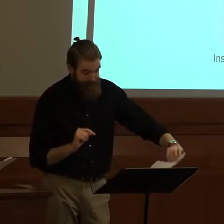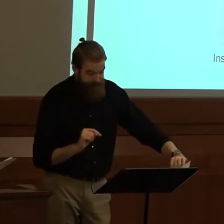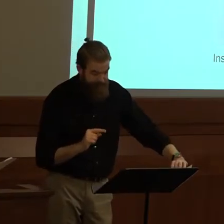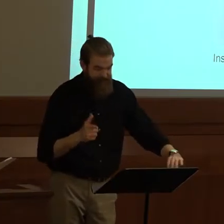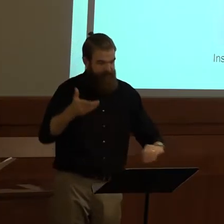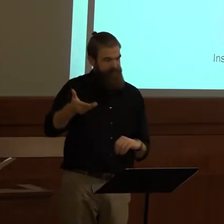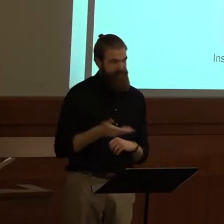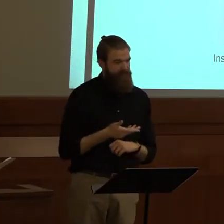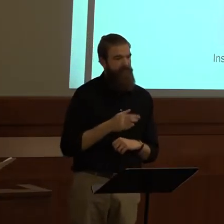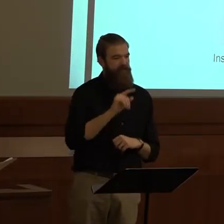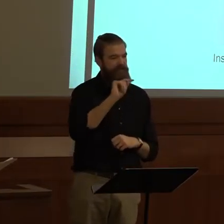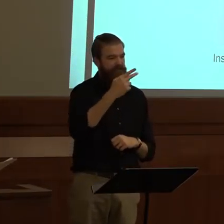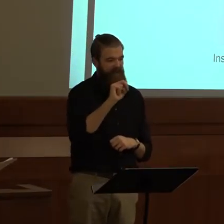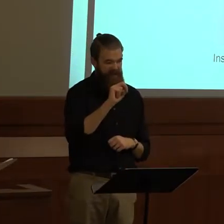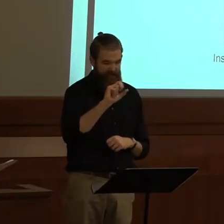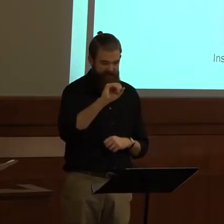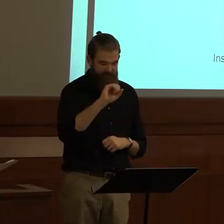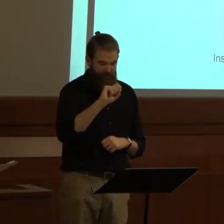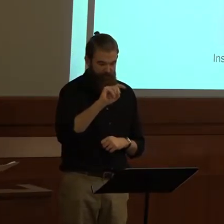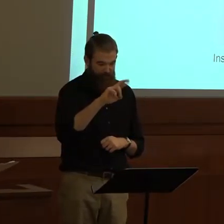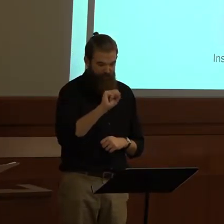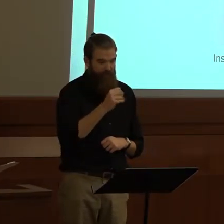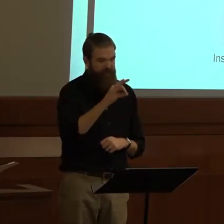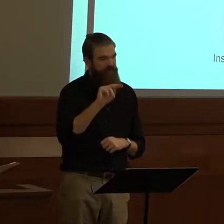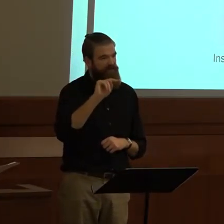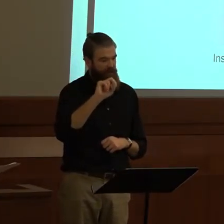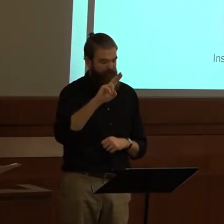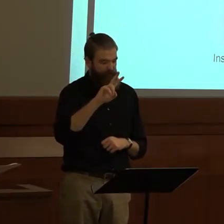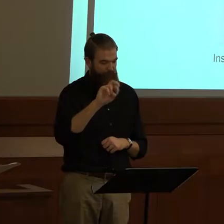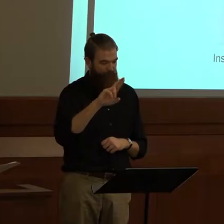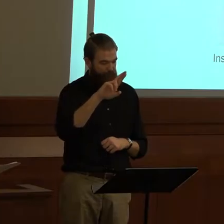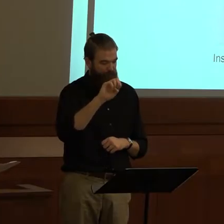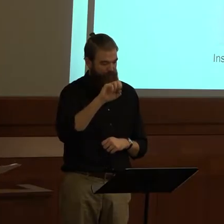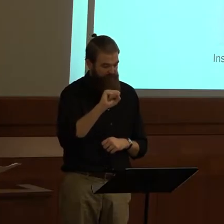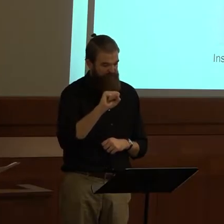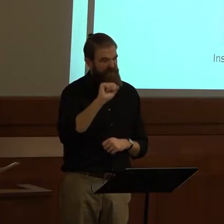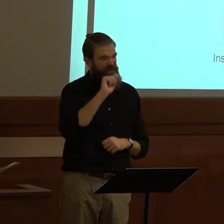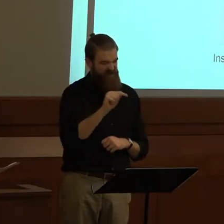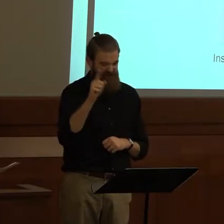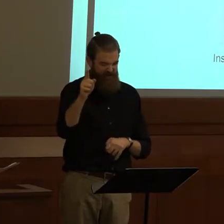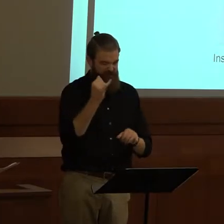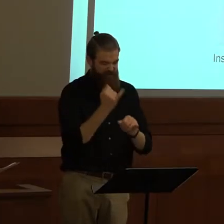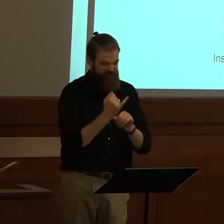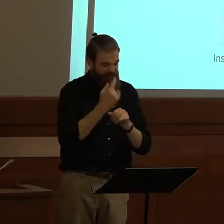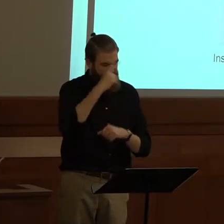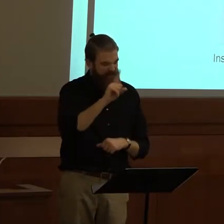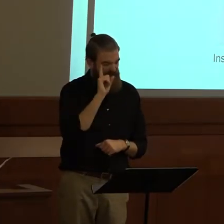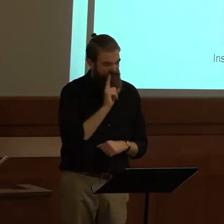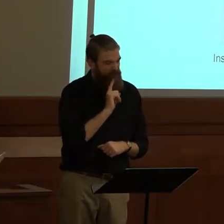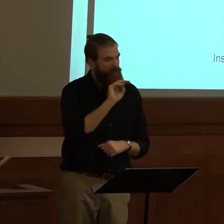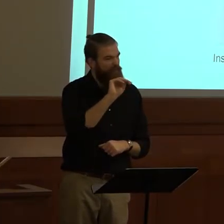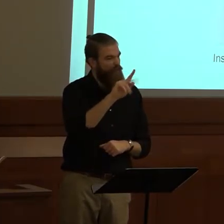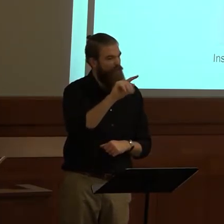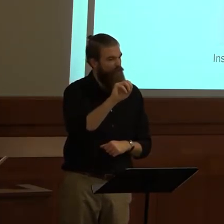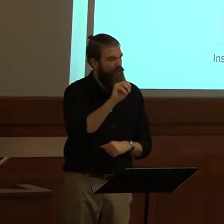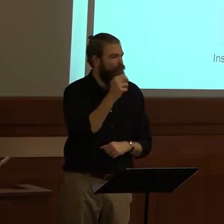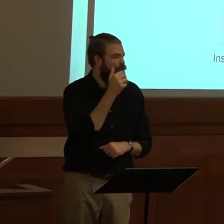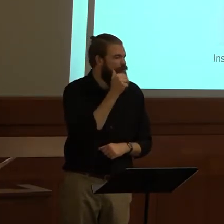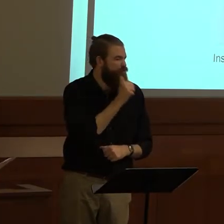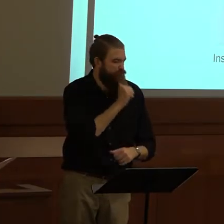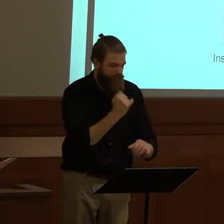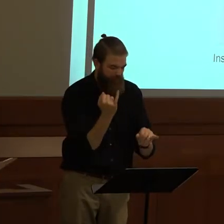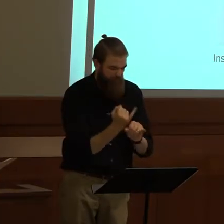his mother spent on preschool intervention and the possibility that he had some residual hearing. His sister writes